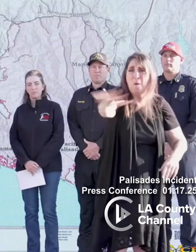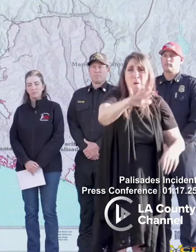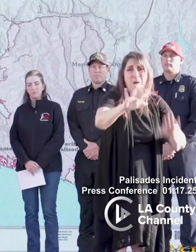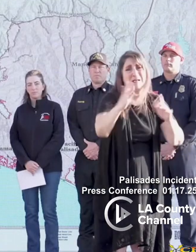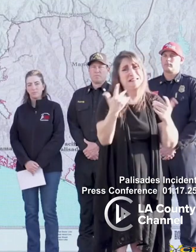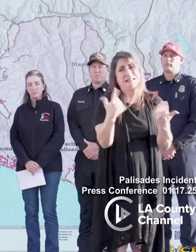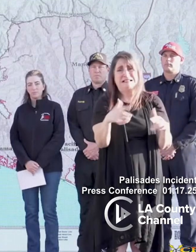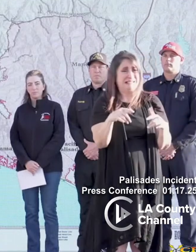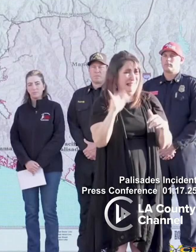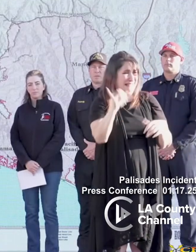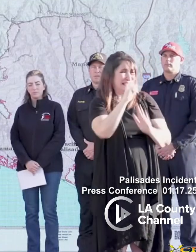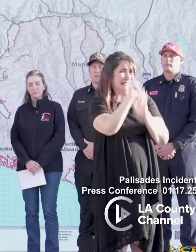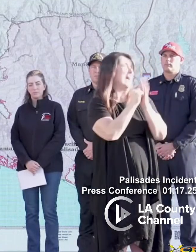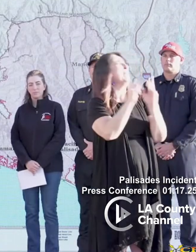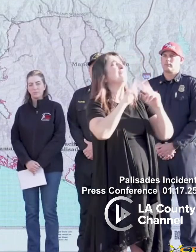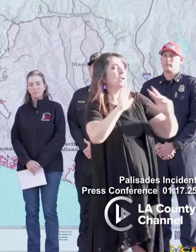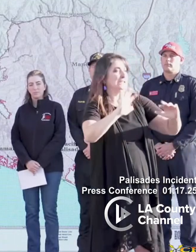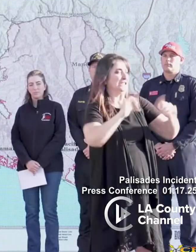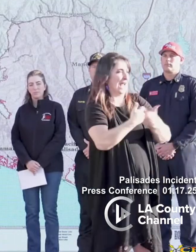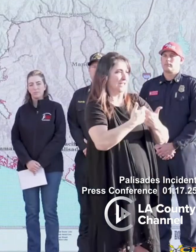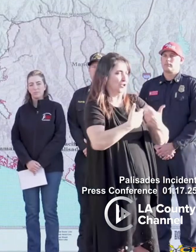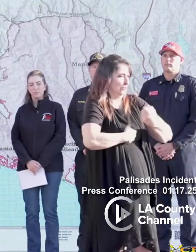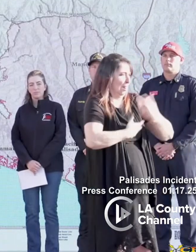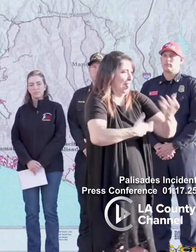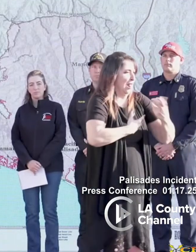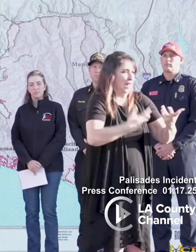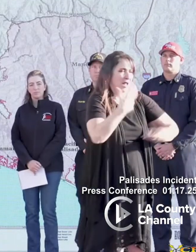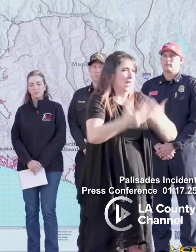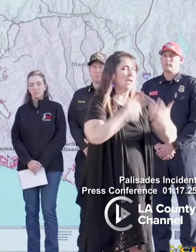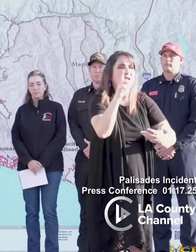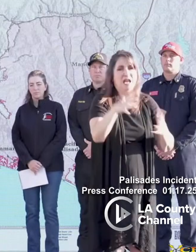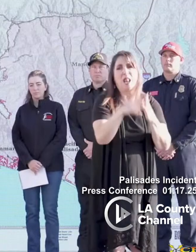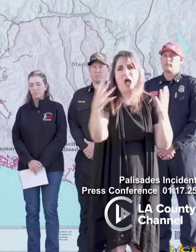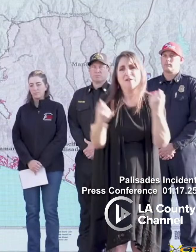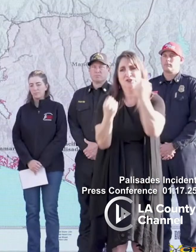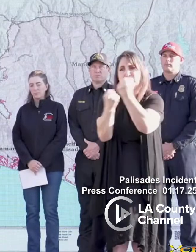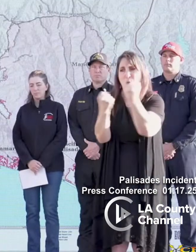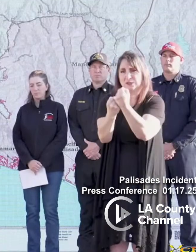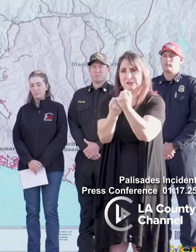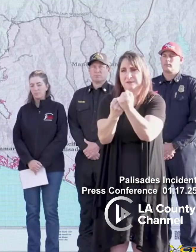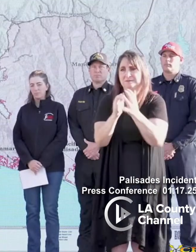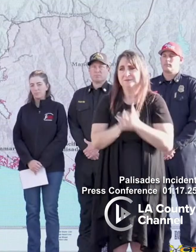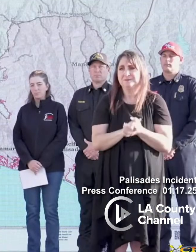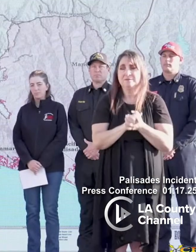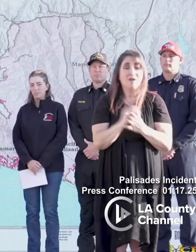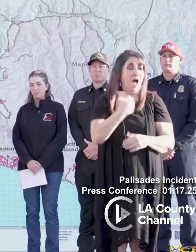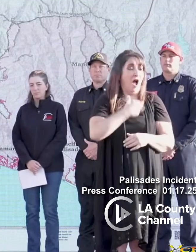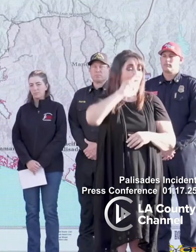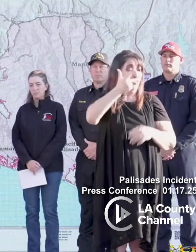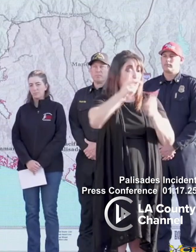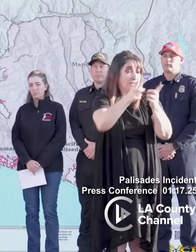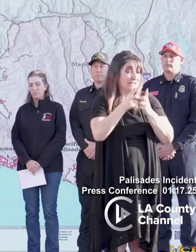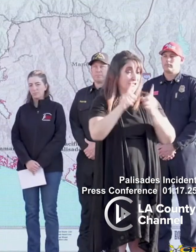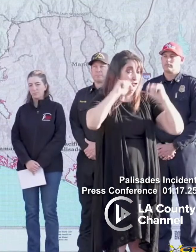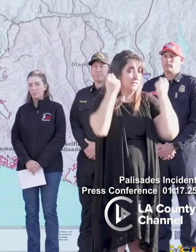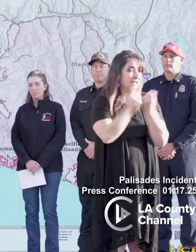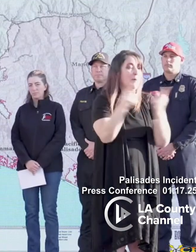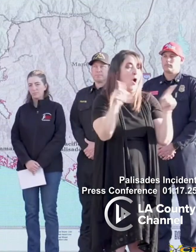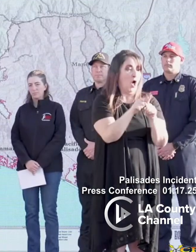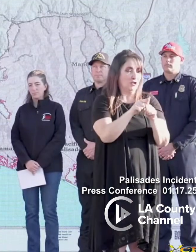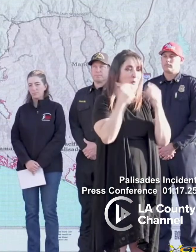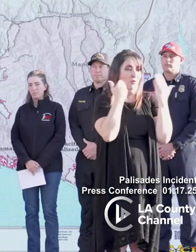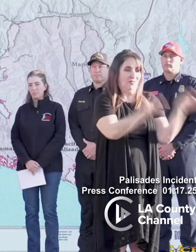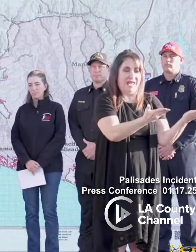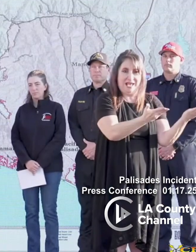incredibly challenging to talk through and to support. Our 3rd District team is also on site